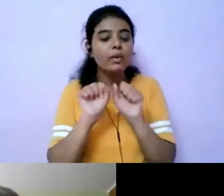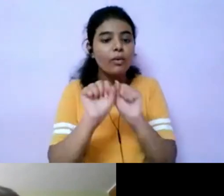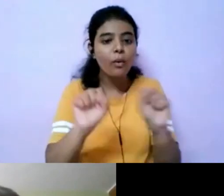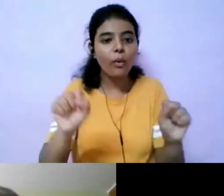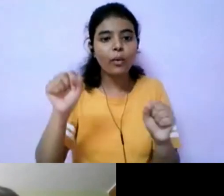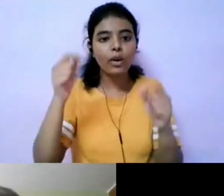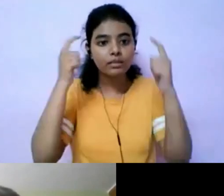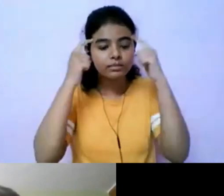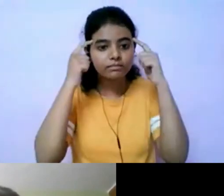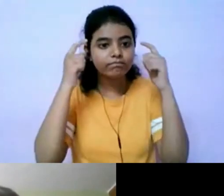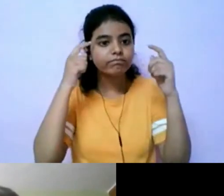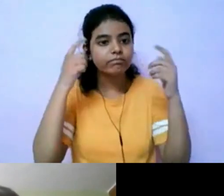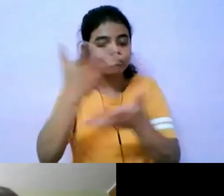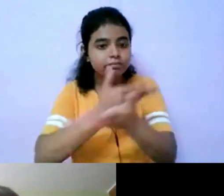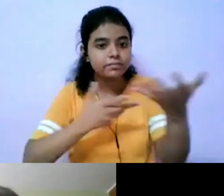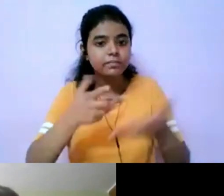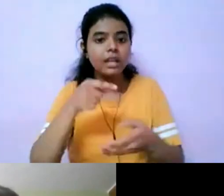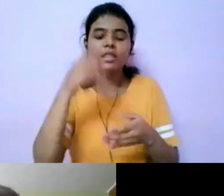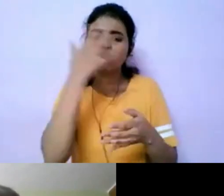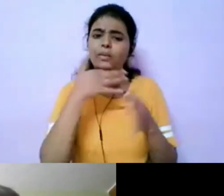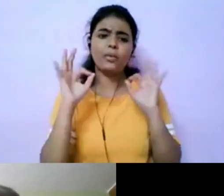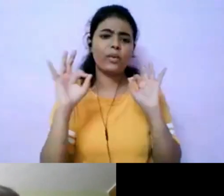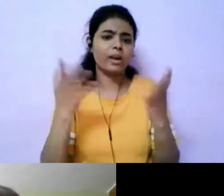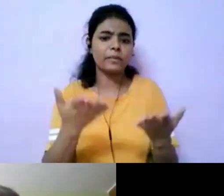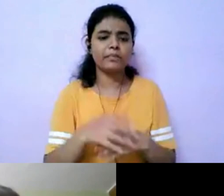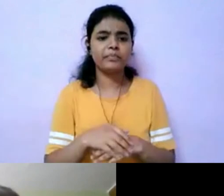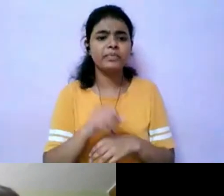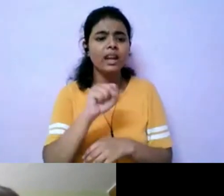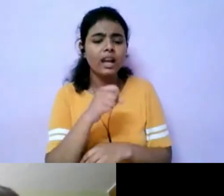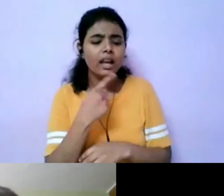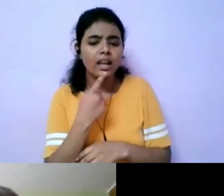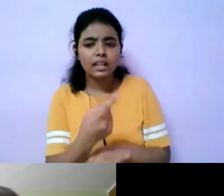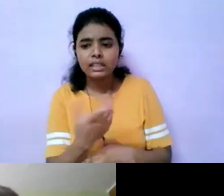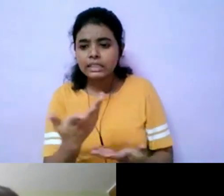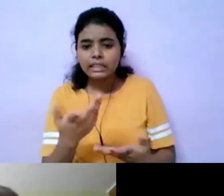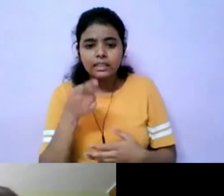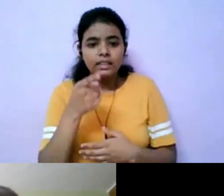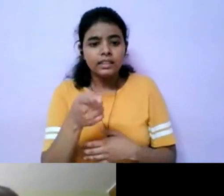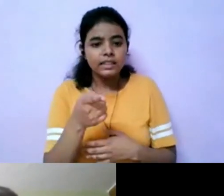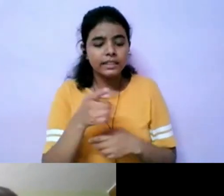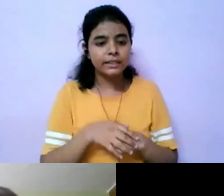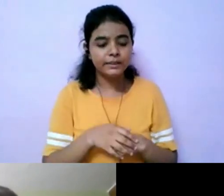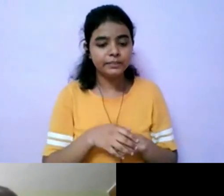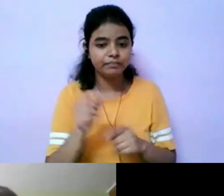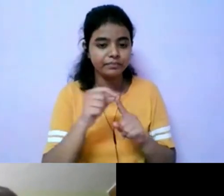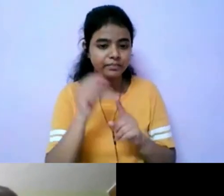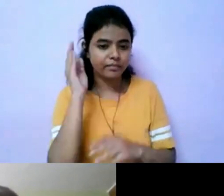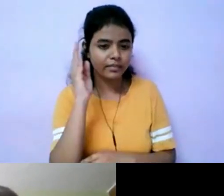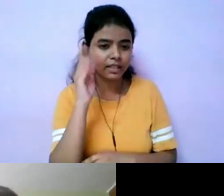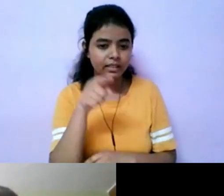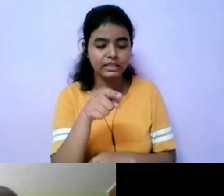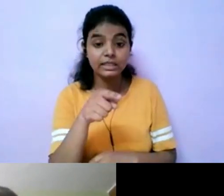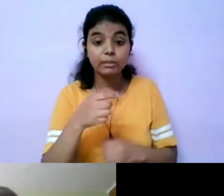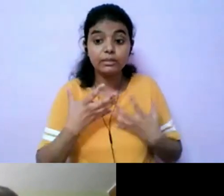this is wonderful. But what really perplexed me, Professor Kuusisto, is the desire